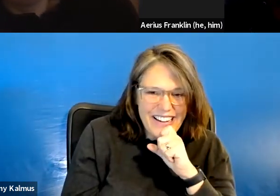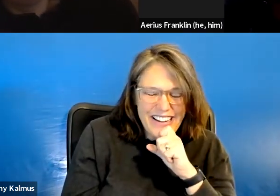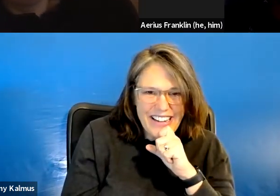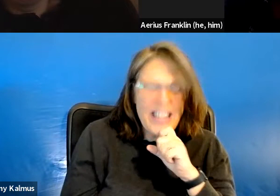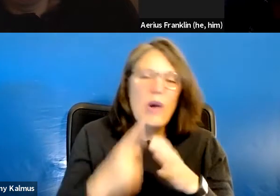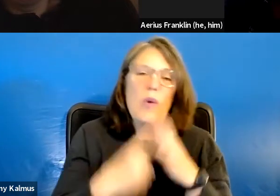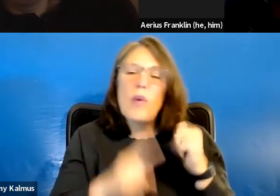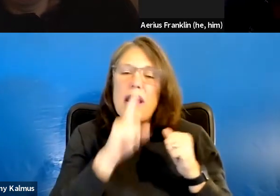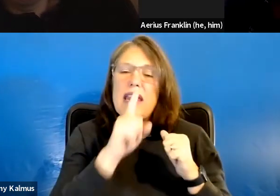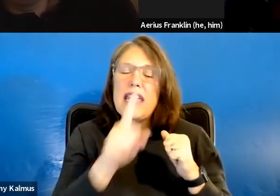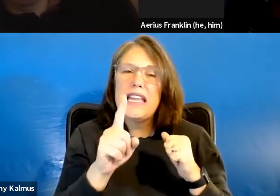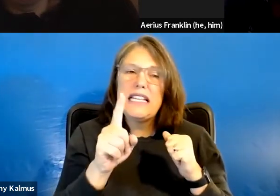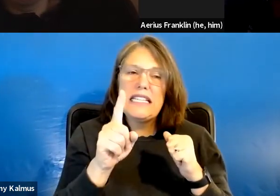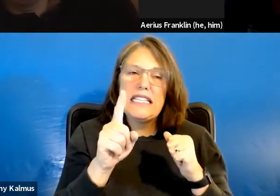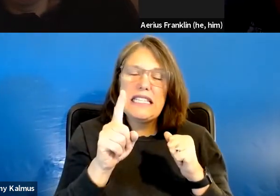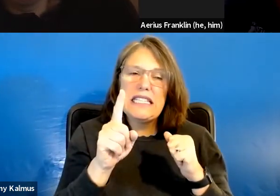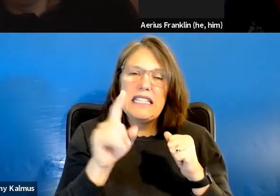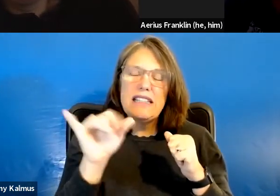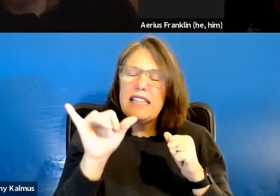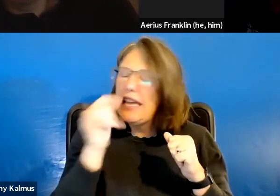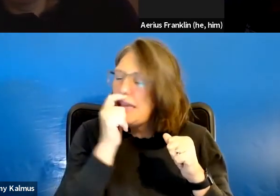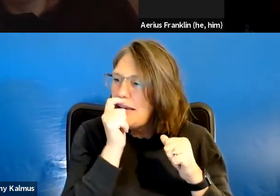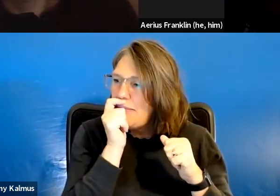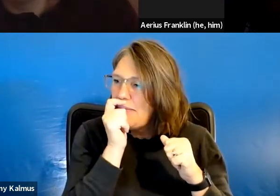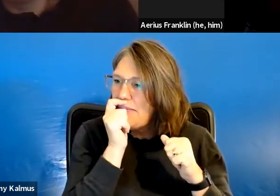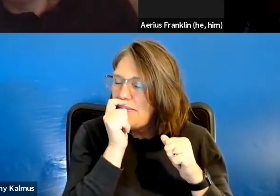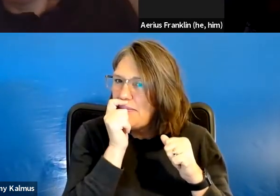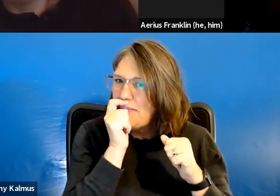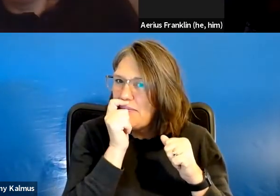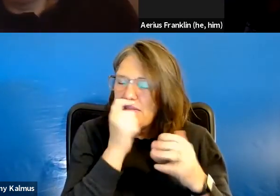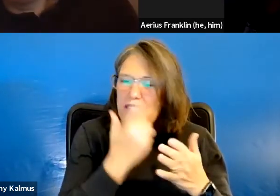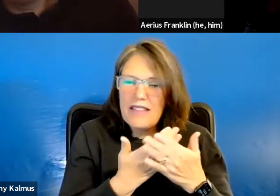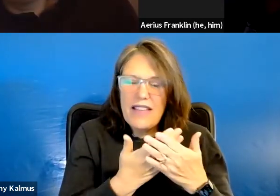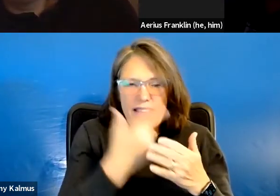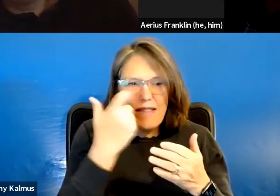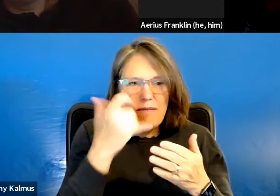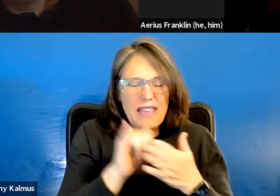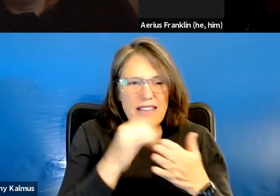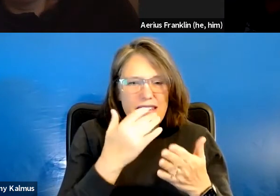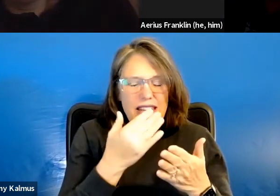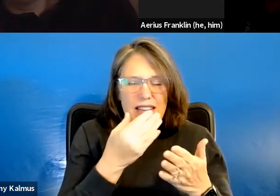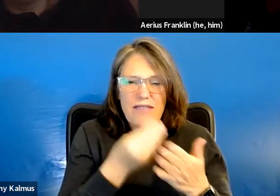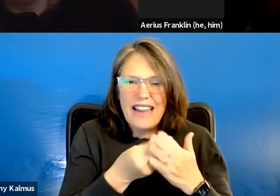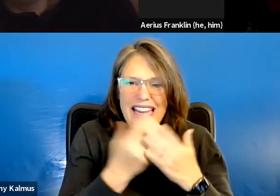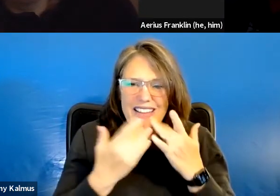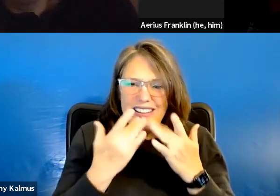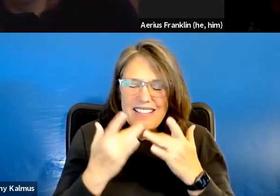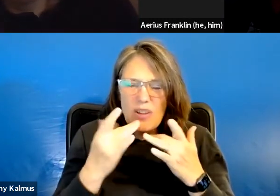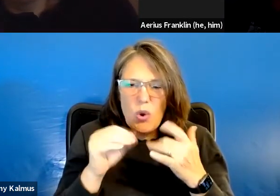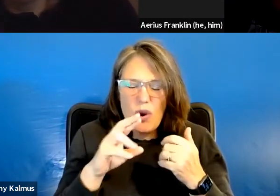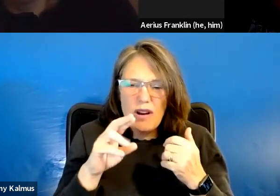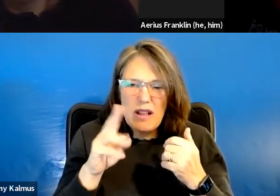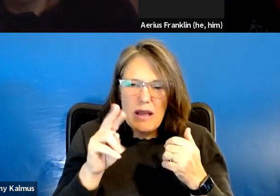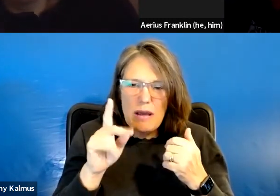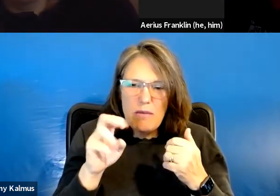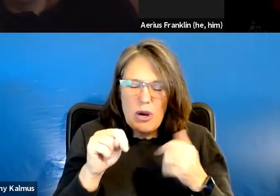What is like the fact that because it's a financial hardship or burden, they wouldn't